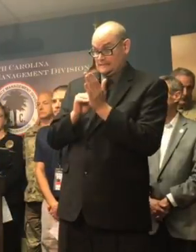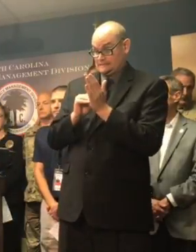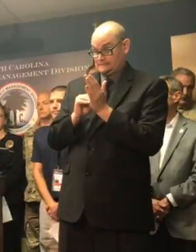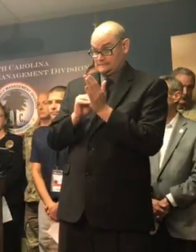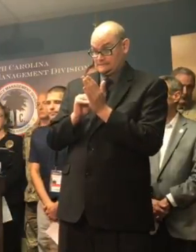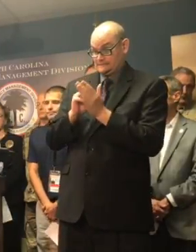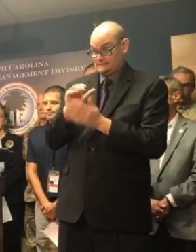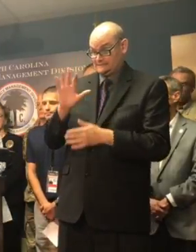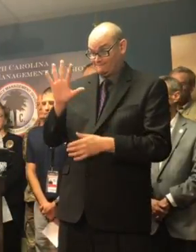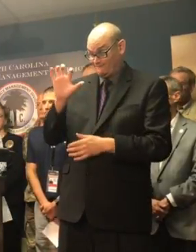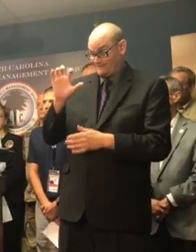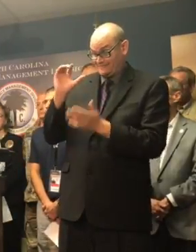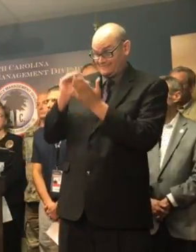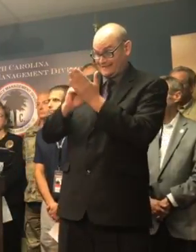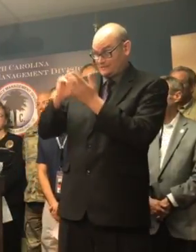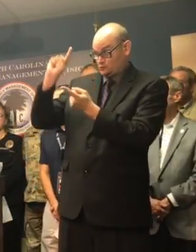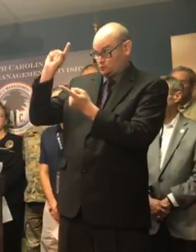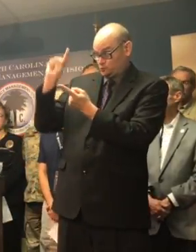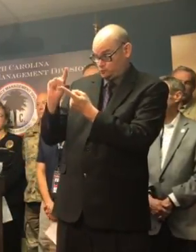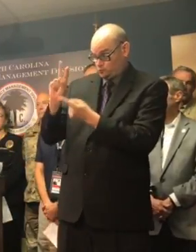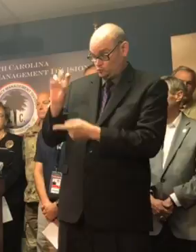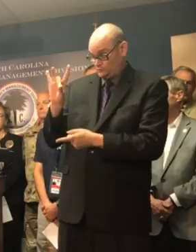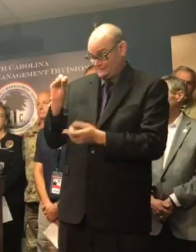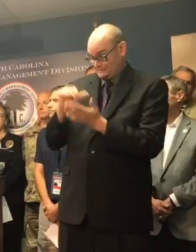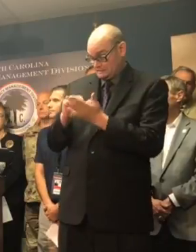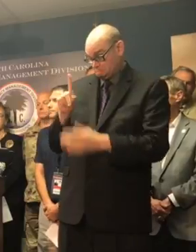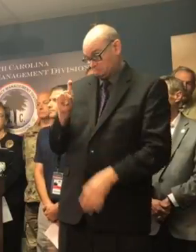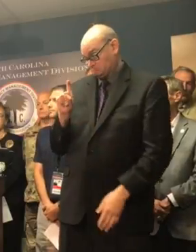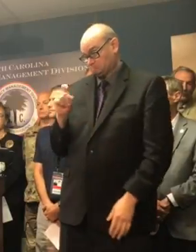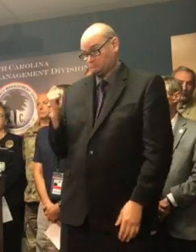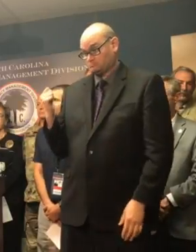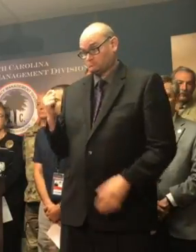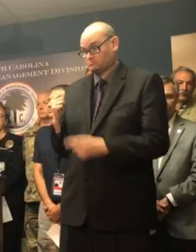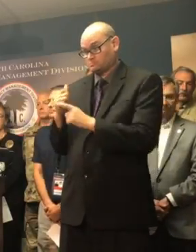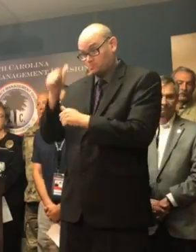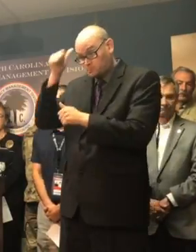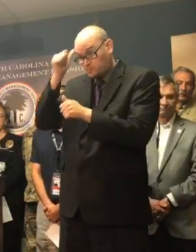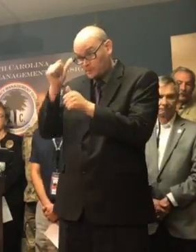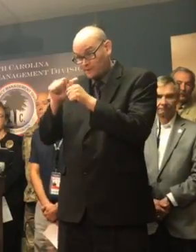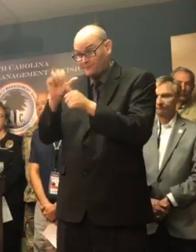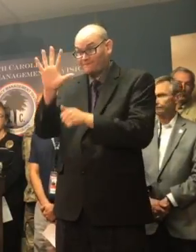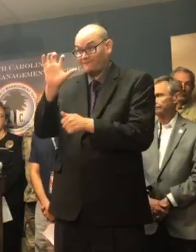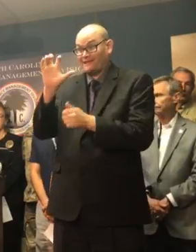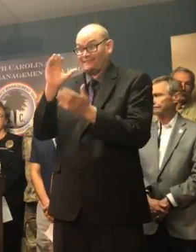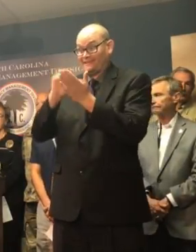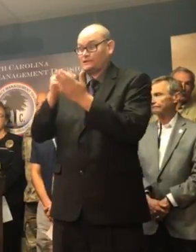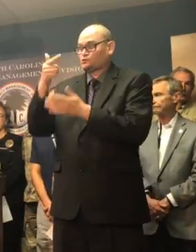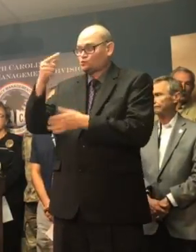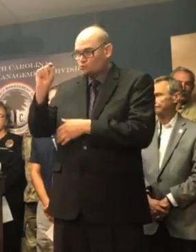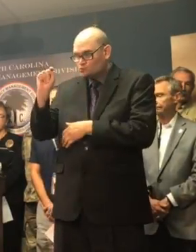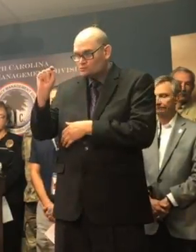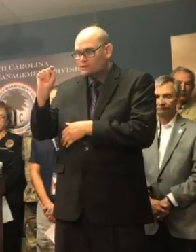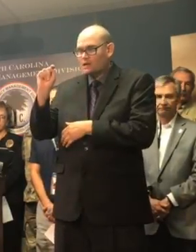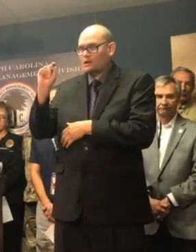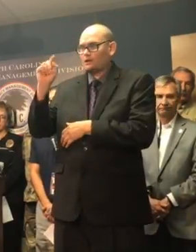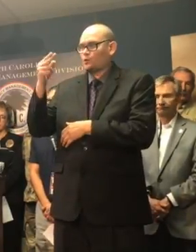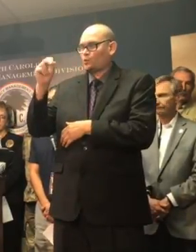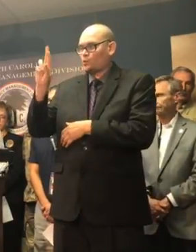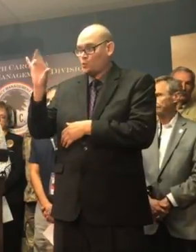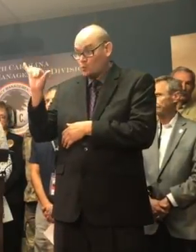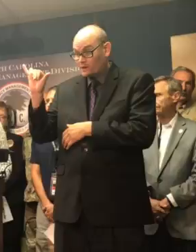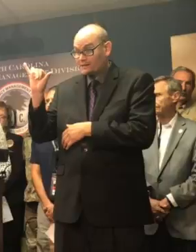keep in mind that the 500,000 included Georgetown and Horry, and the Jasper and Colleton. So we hope that number will get stronger,